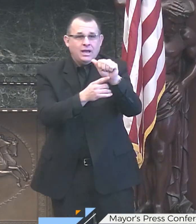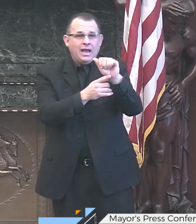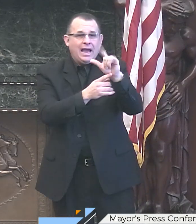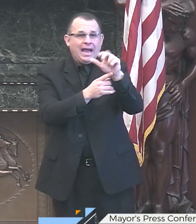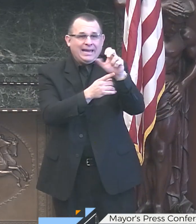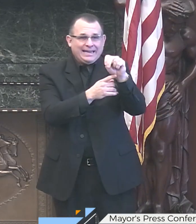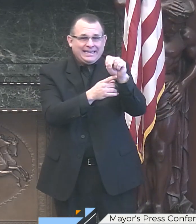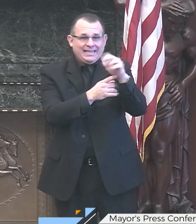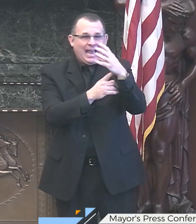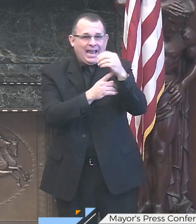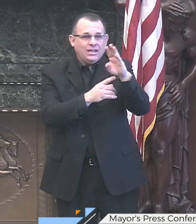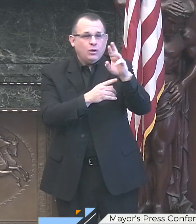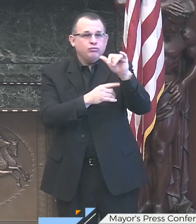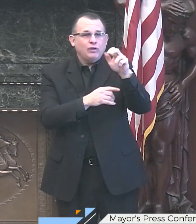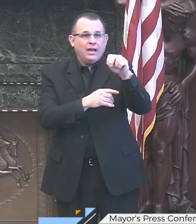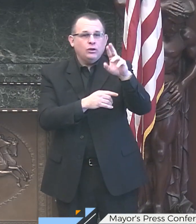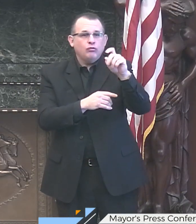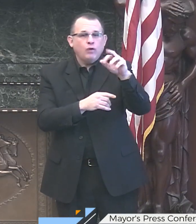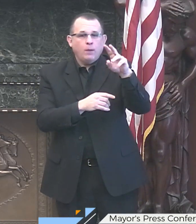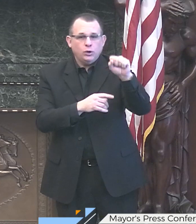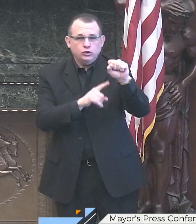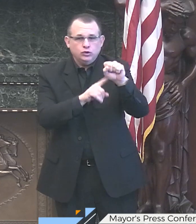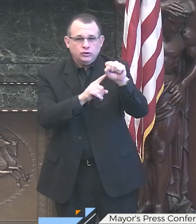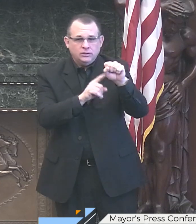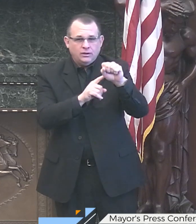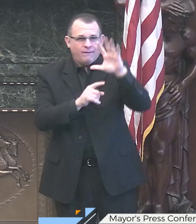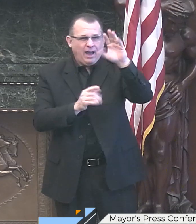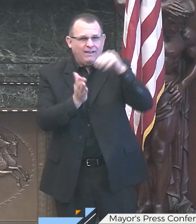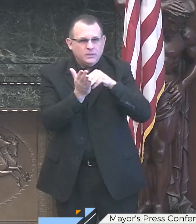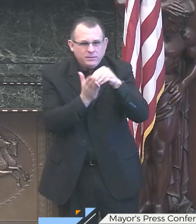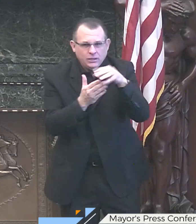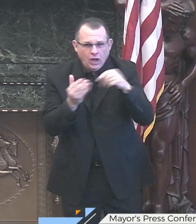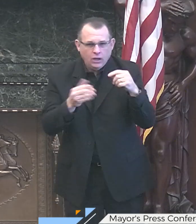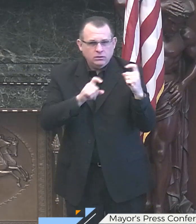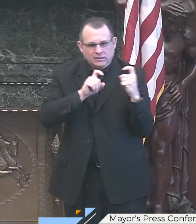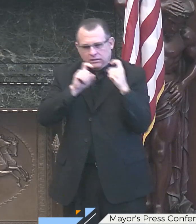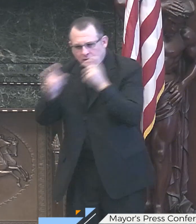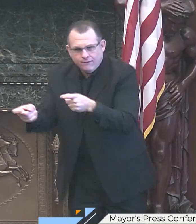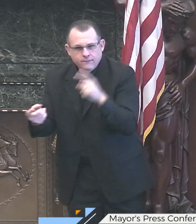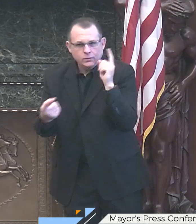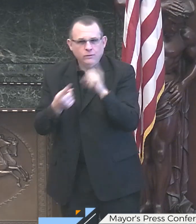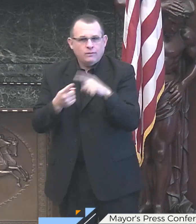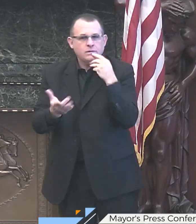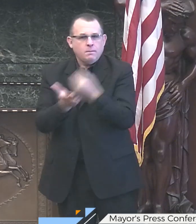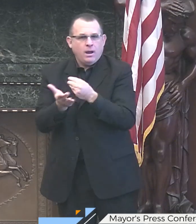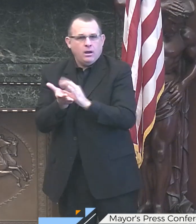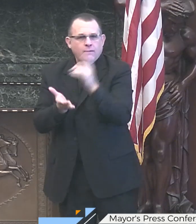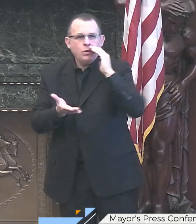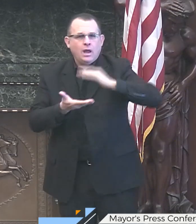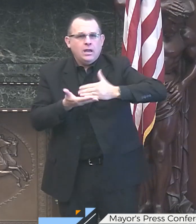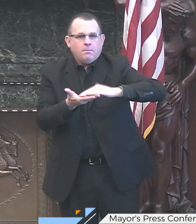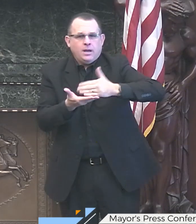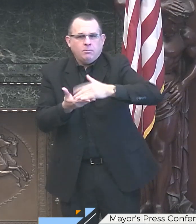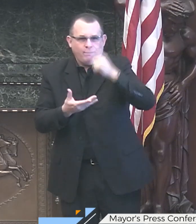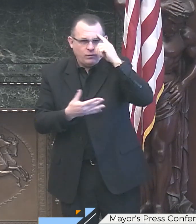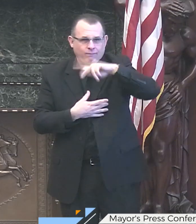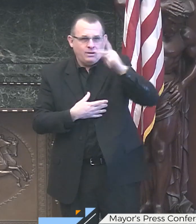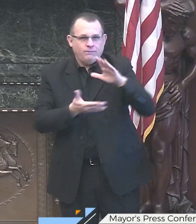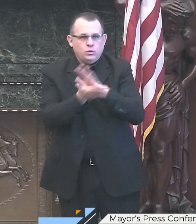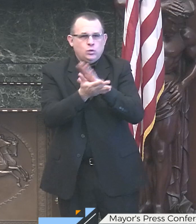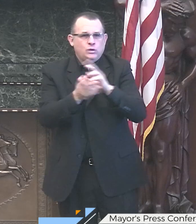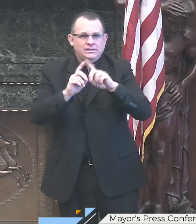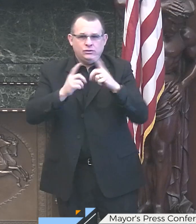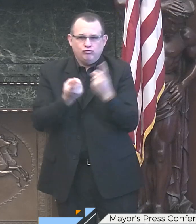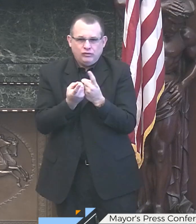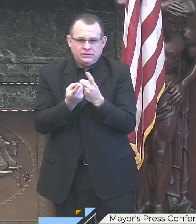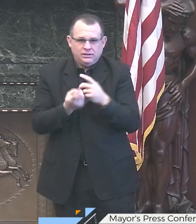million donation towards the purchase of 50,000 Chromebooks by the Philadelphia School District. The 50,000 new laptops will